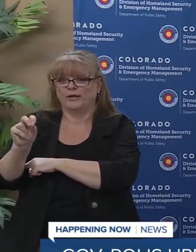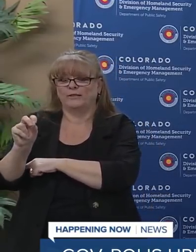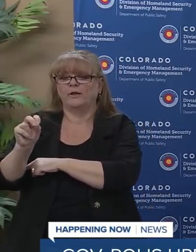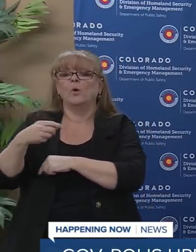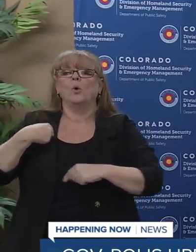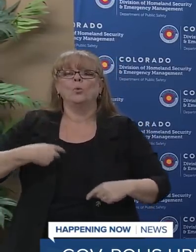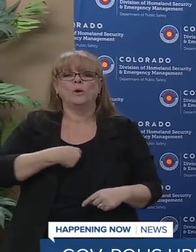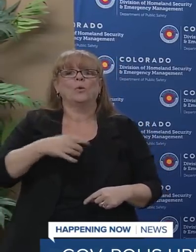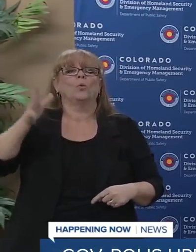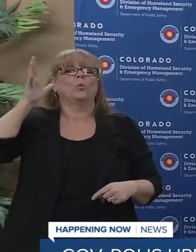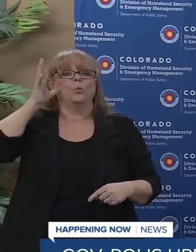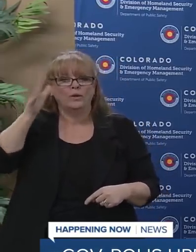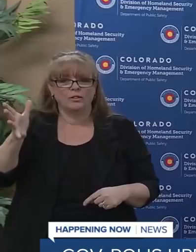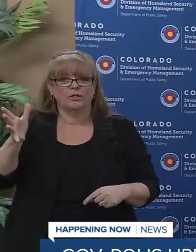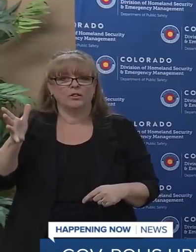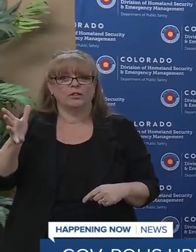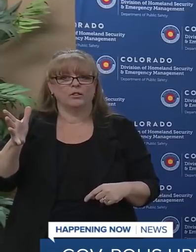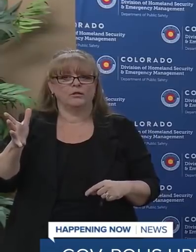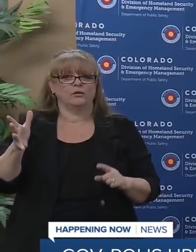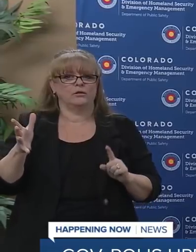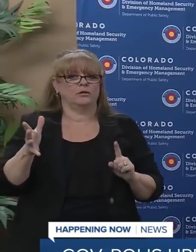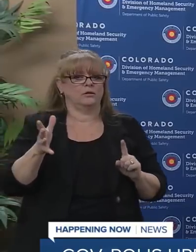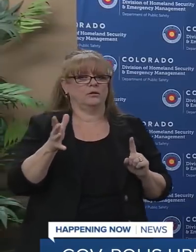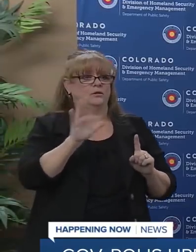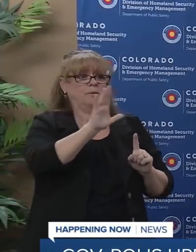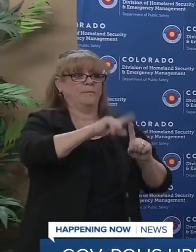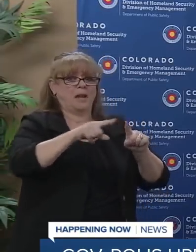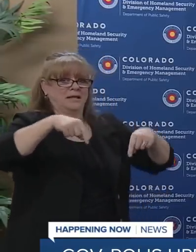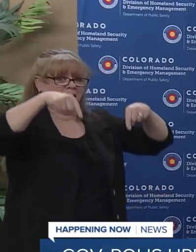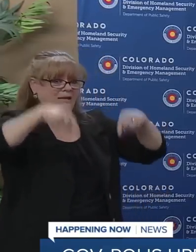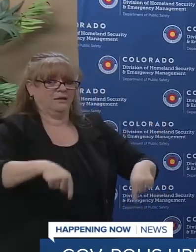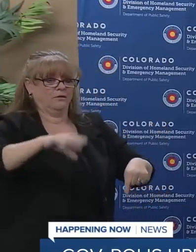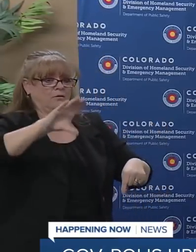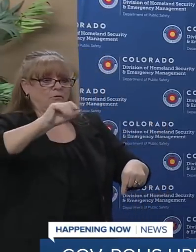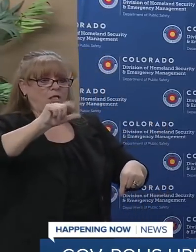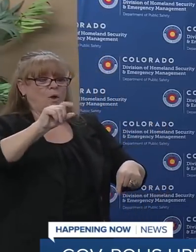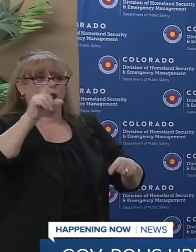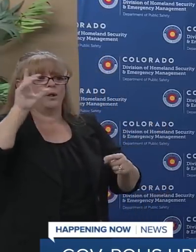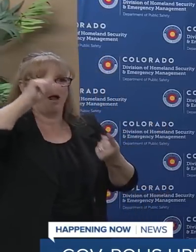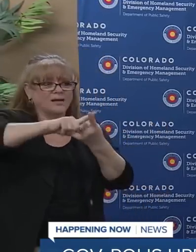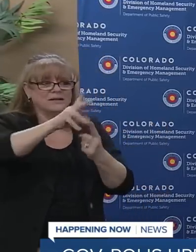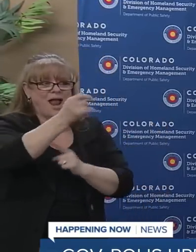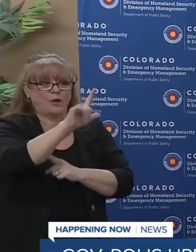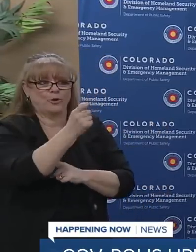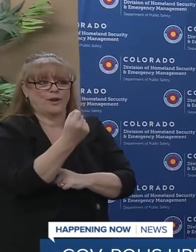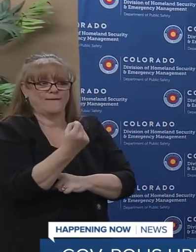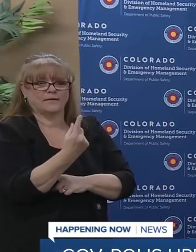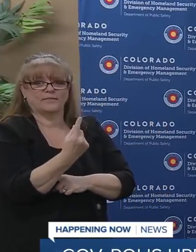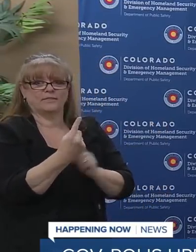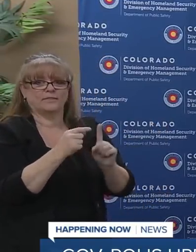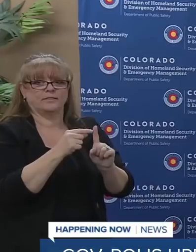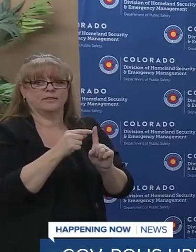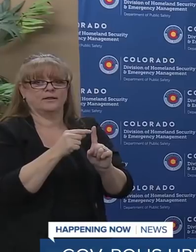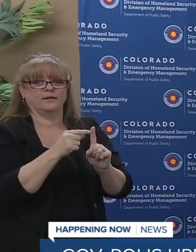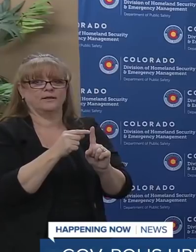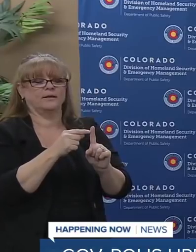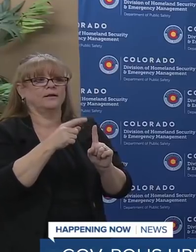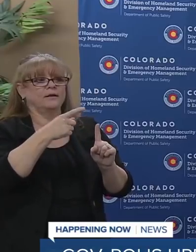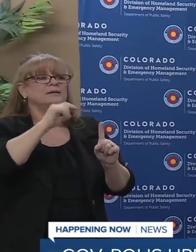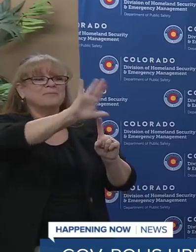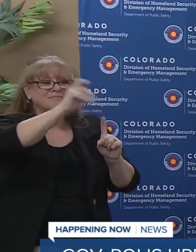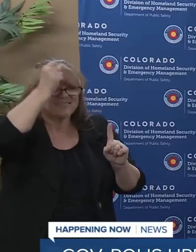We're currently April 11th, not for everything. April 30th is schools and many of the other things. So we're going to look at timing these things. Everyone's